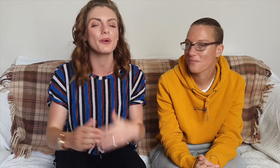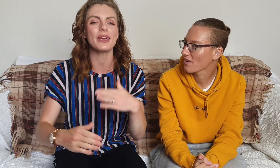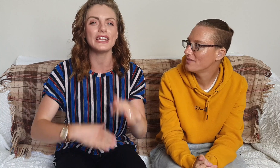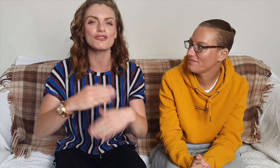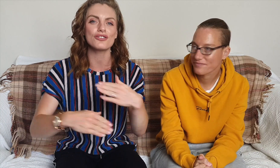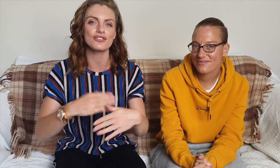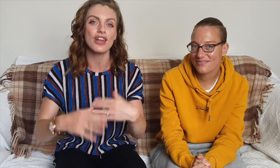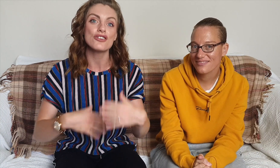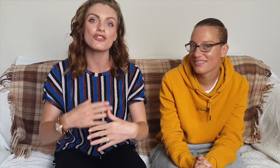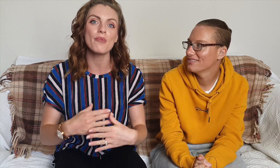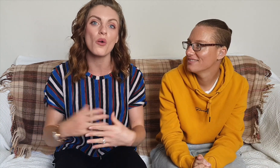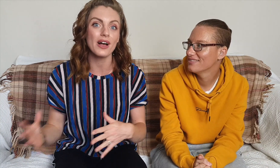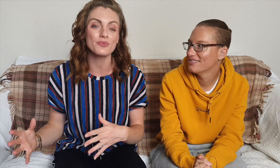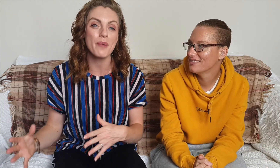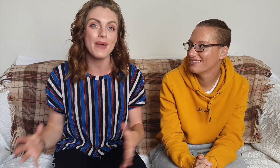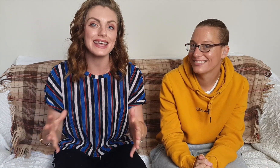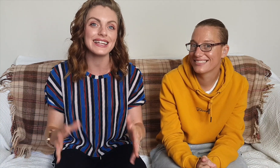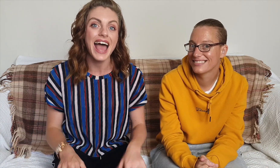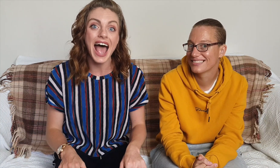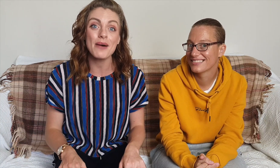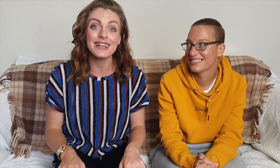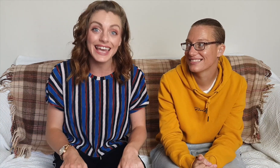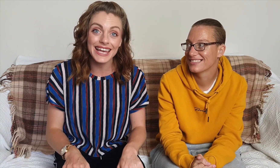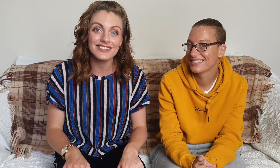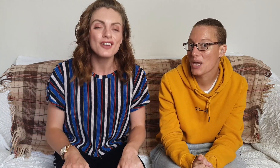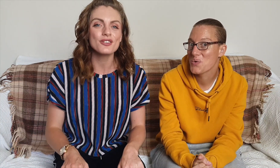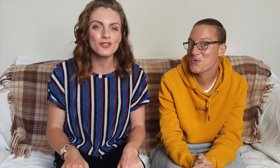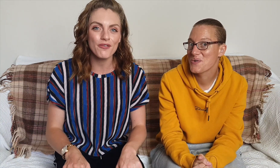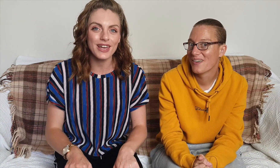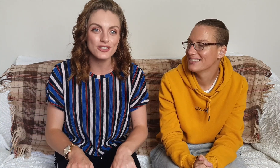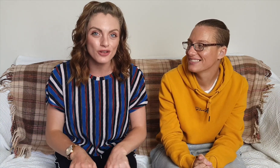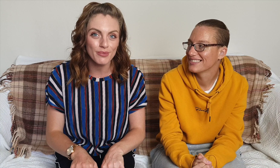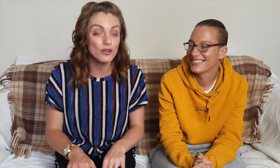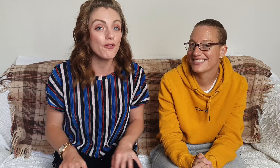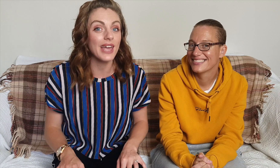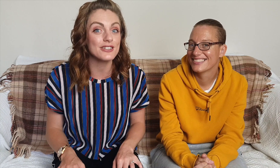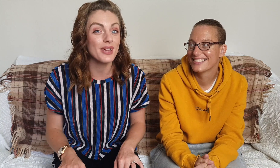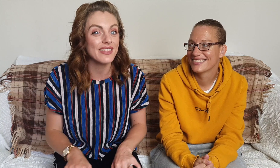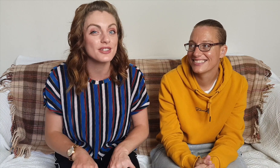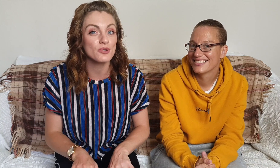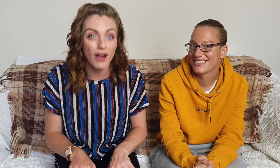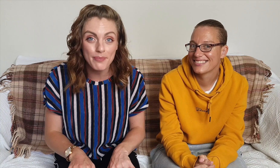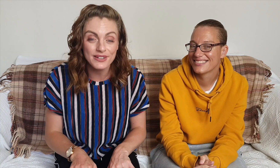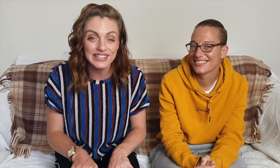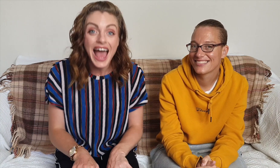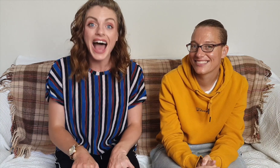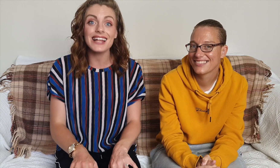be introducing some more whilst we're baking our cakes. So don't forget to join me. Don't forget to hit the subscribe button and